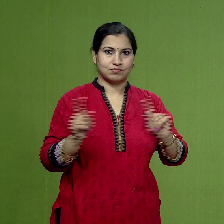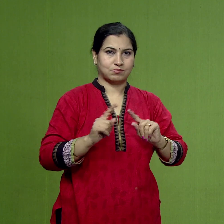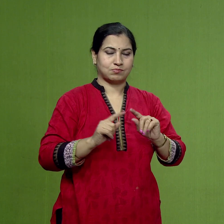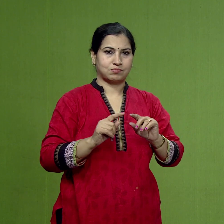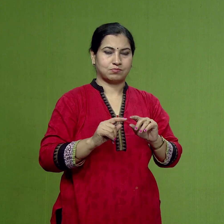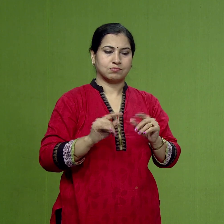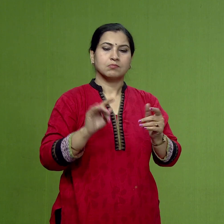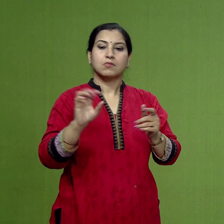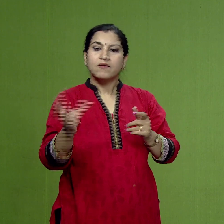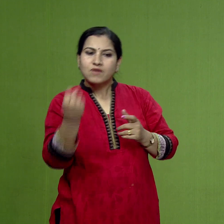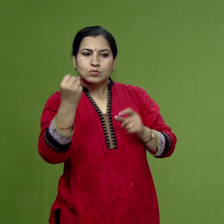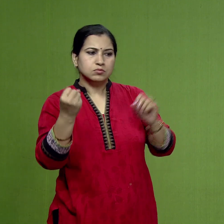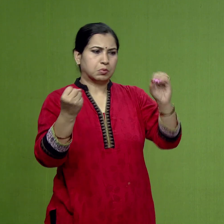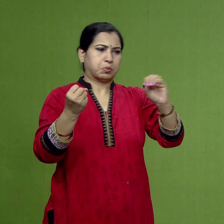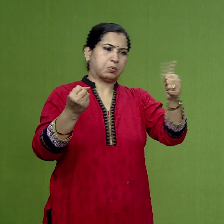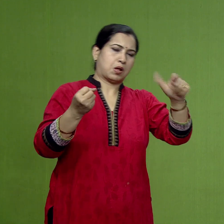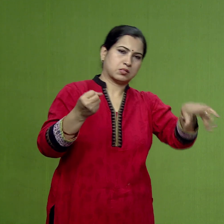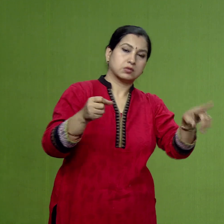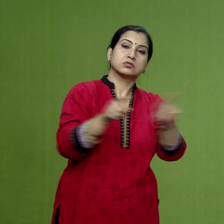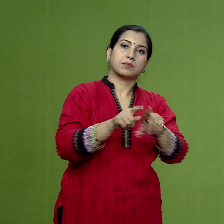and also within our own country.